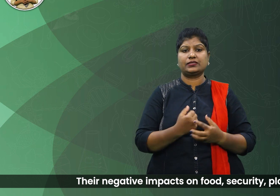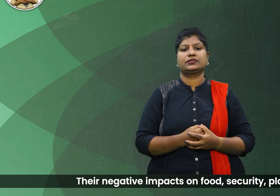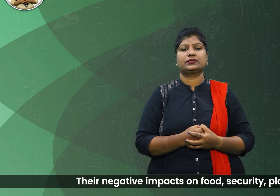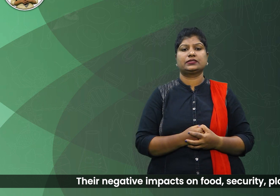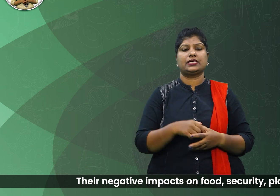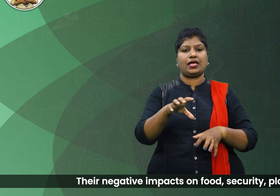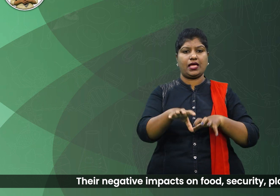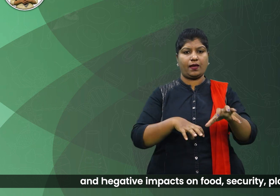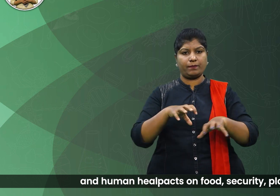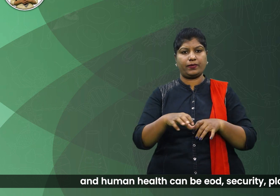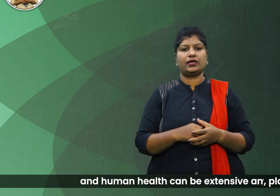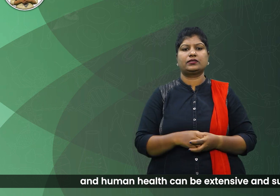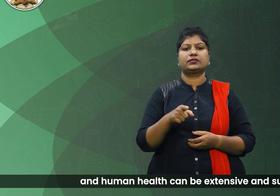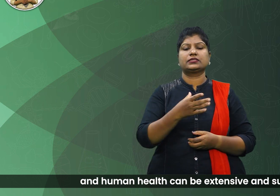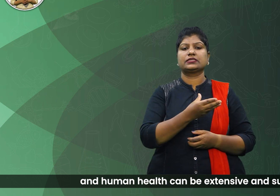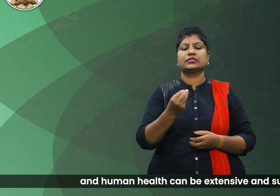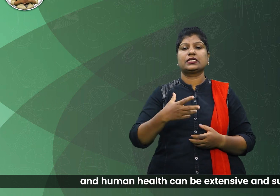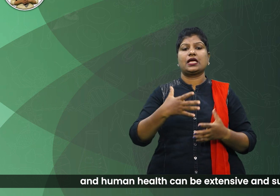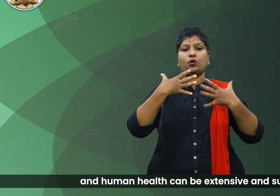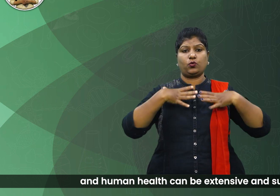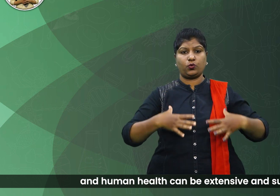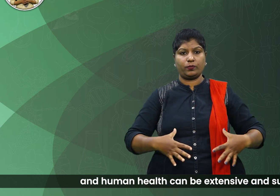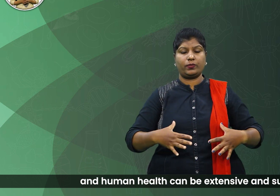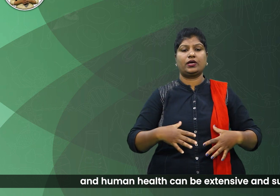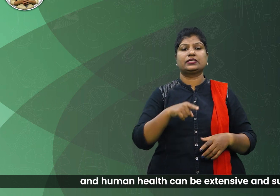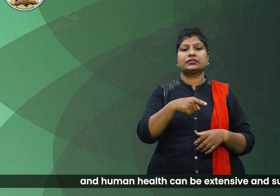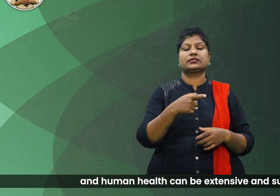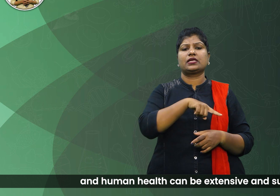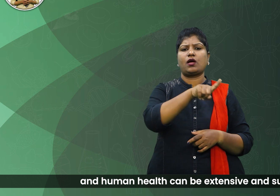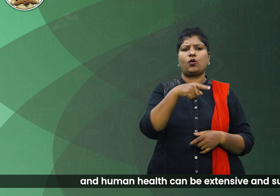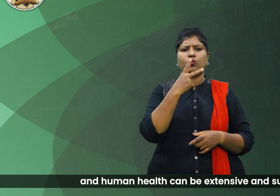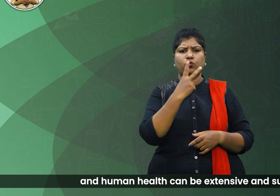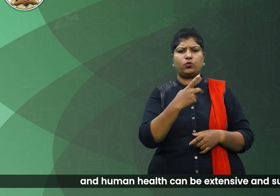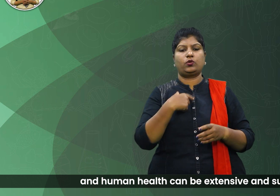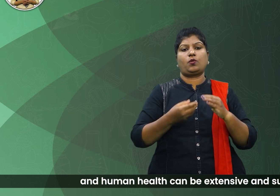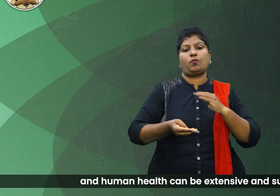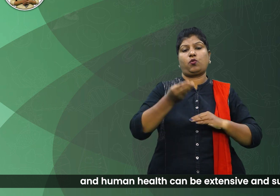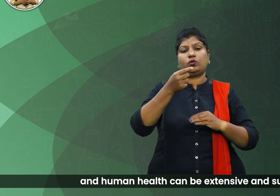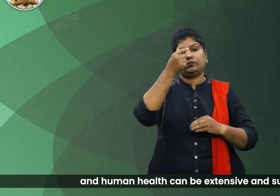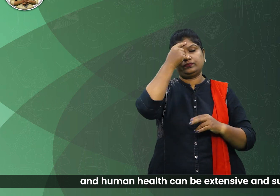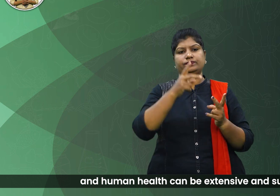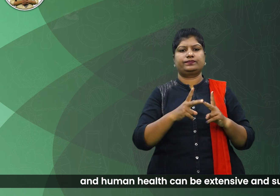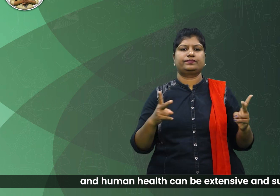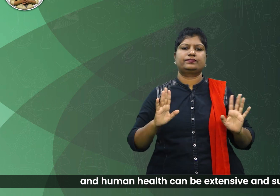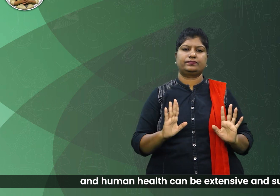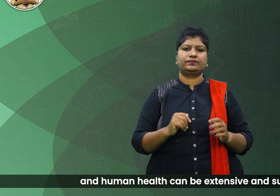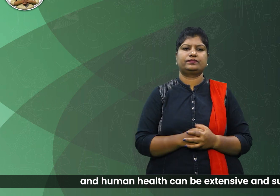animal and human health can be extensive and substantial. So, And